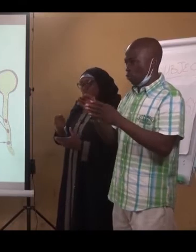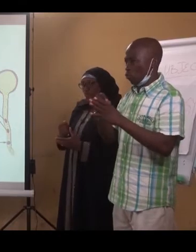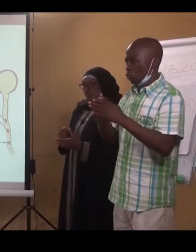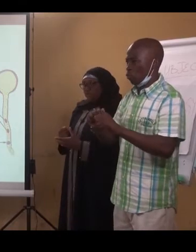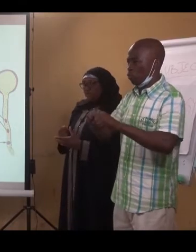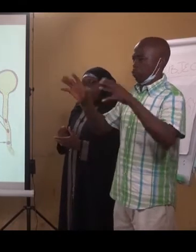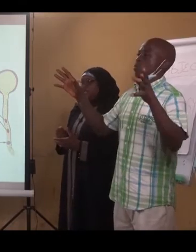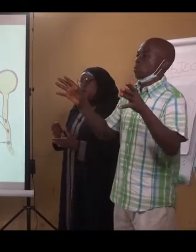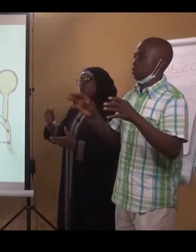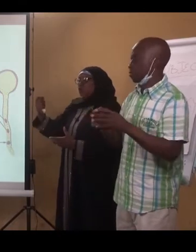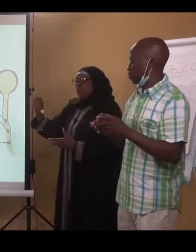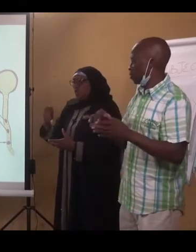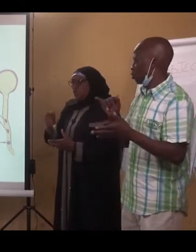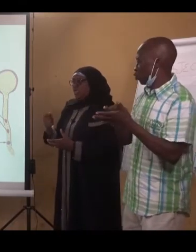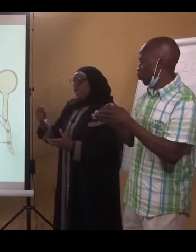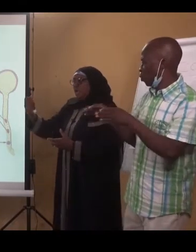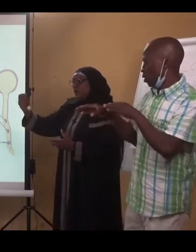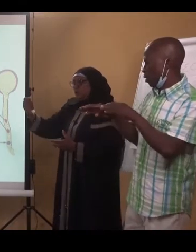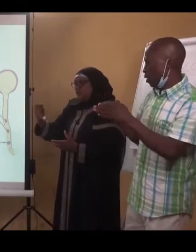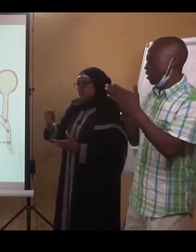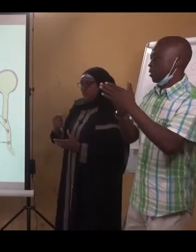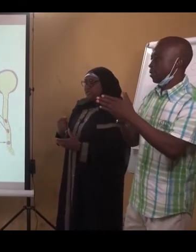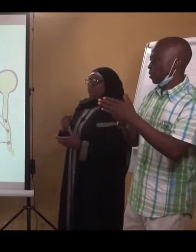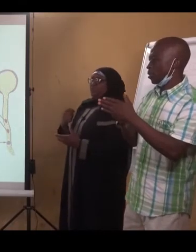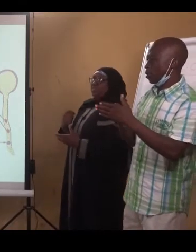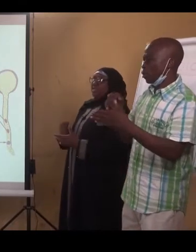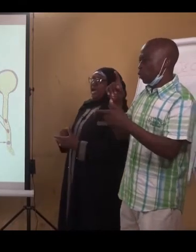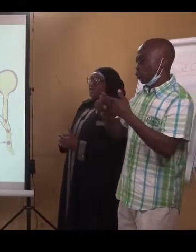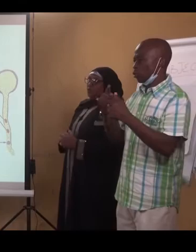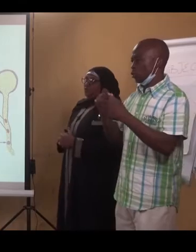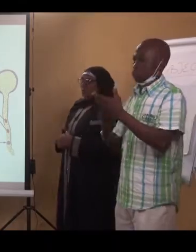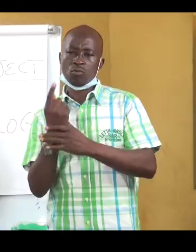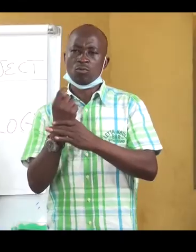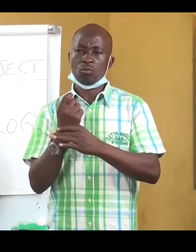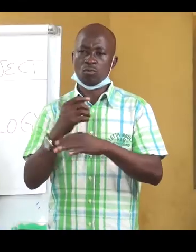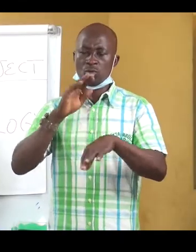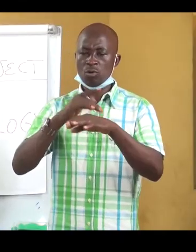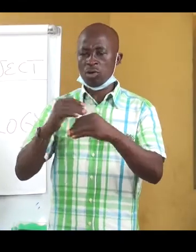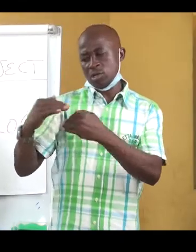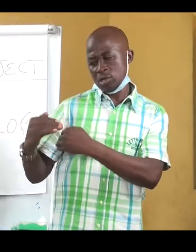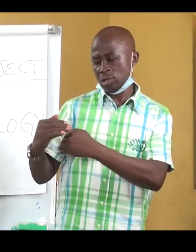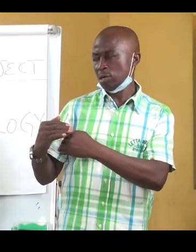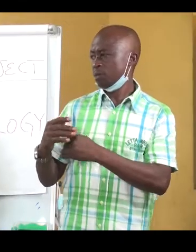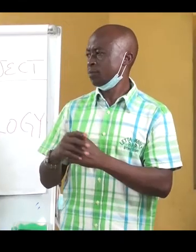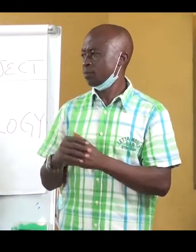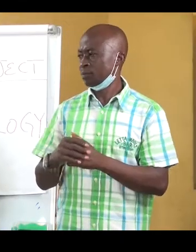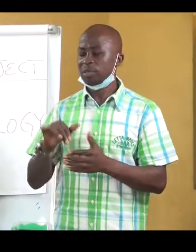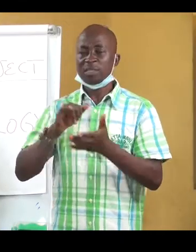outgrowth that will grow along the side of the pollen. And that long tube that grows